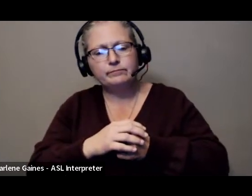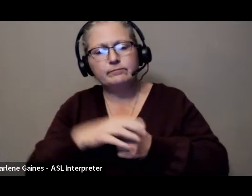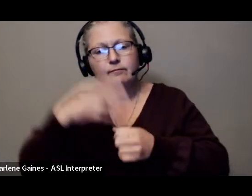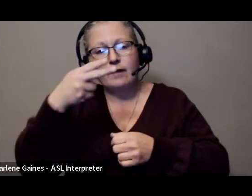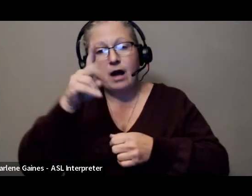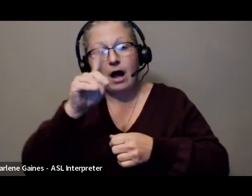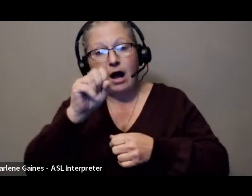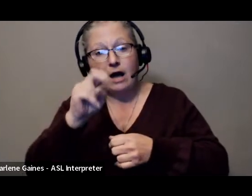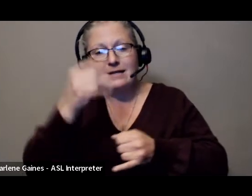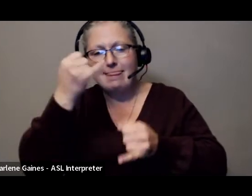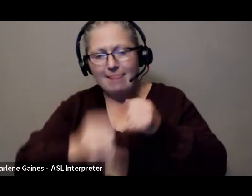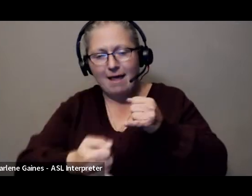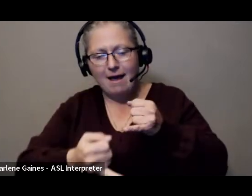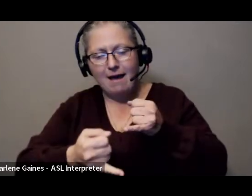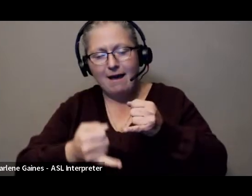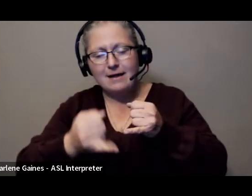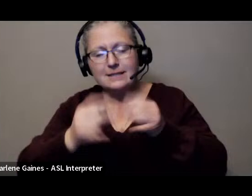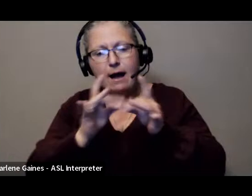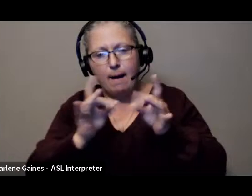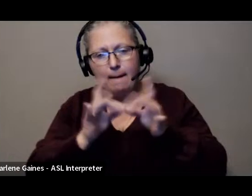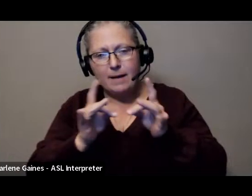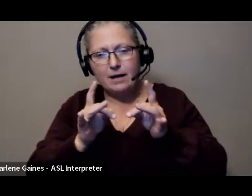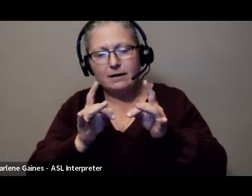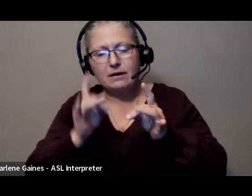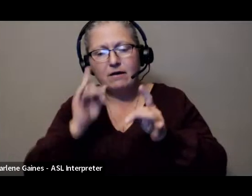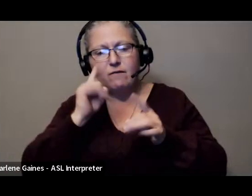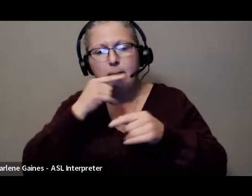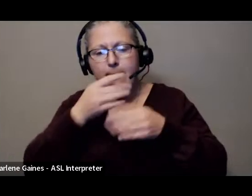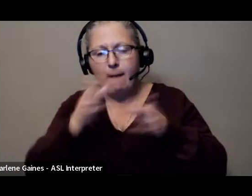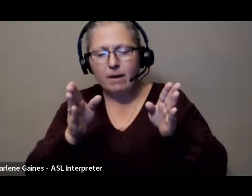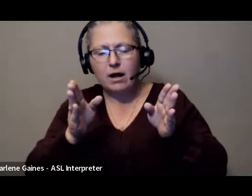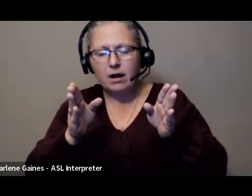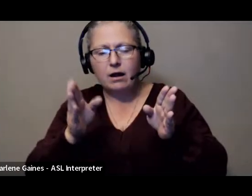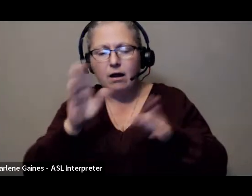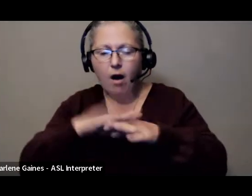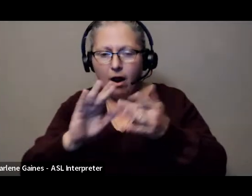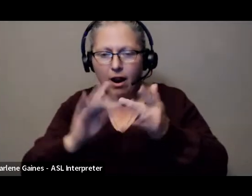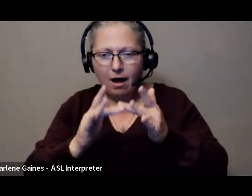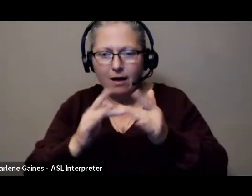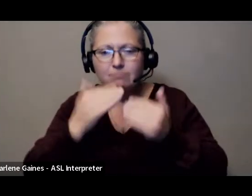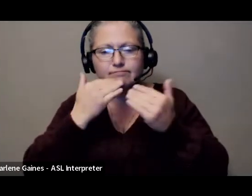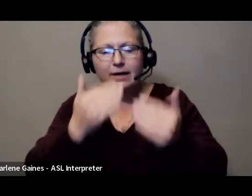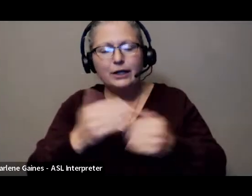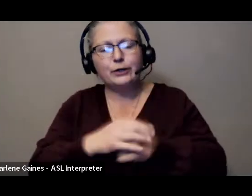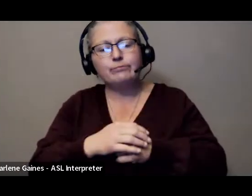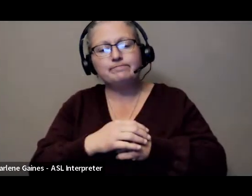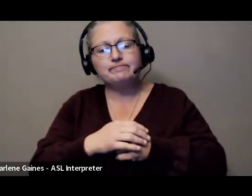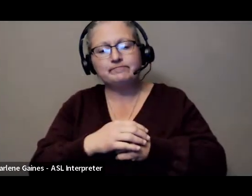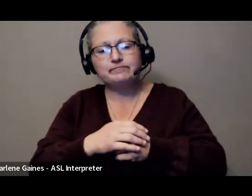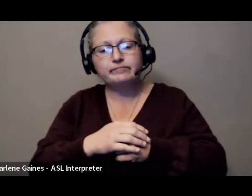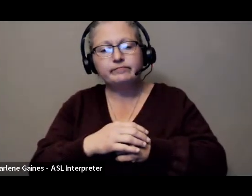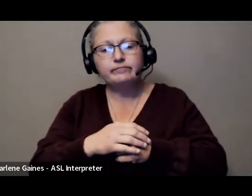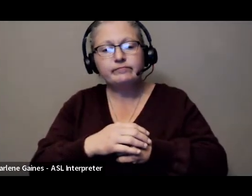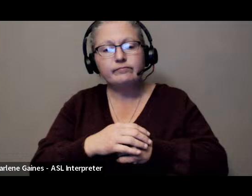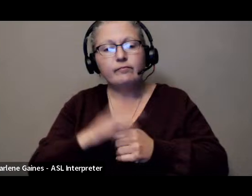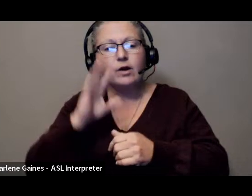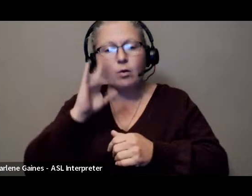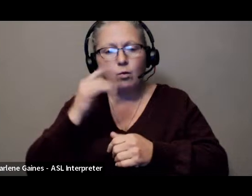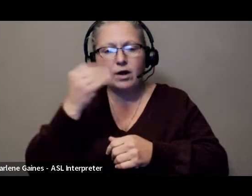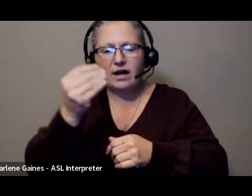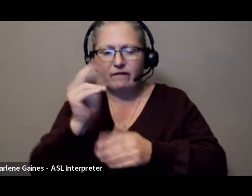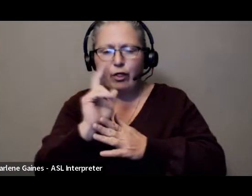Hudson will be the last comment for public comment online. Thank you. And I will afford the 3